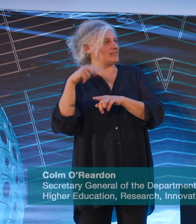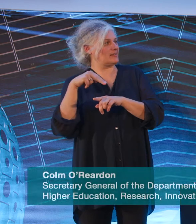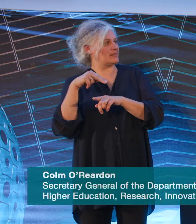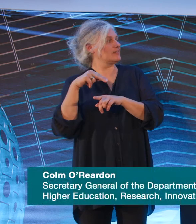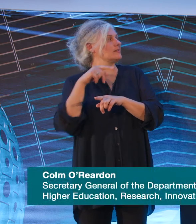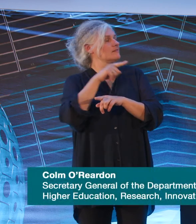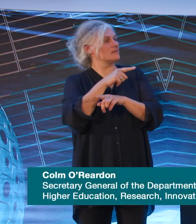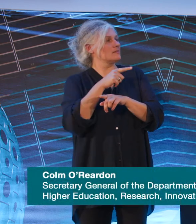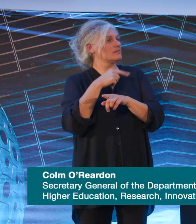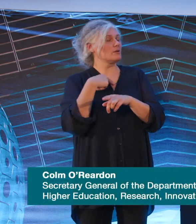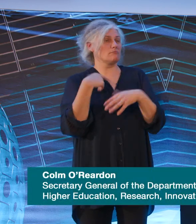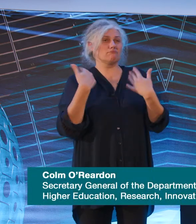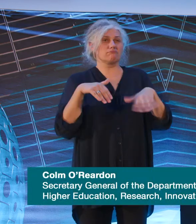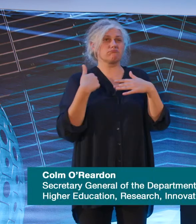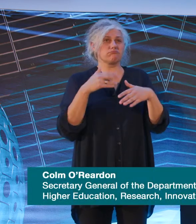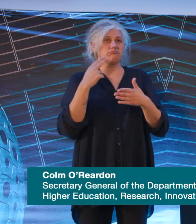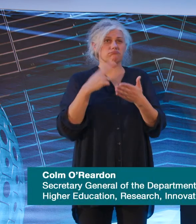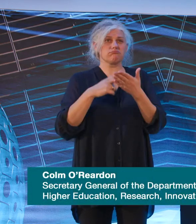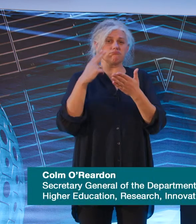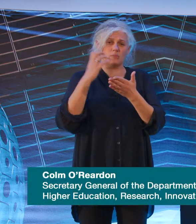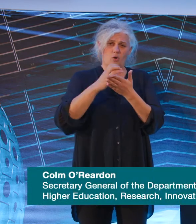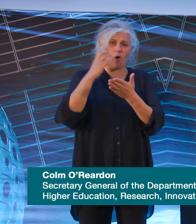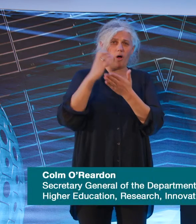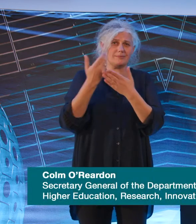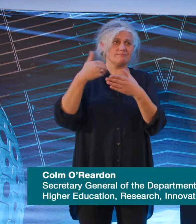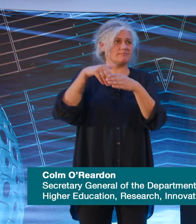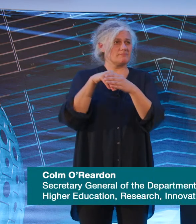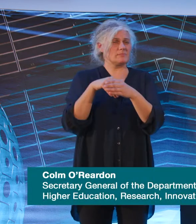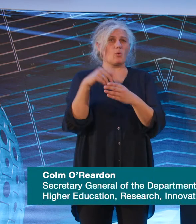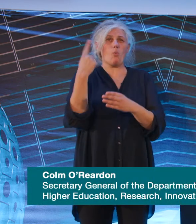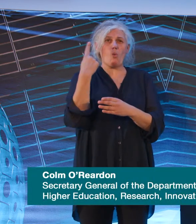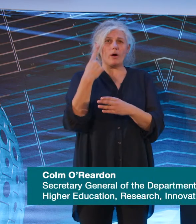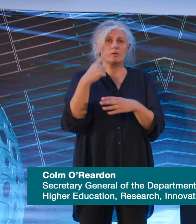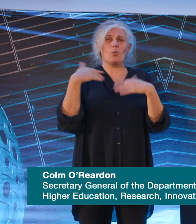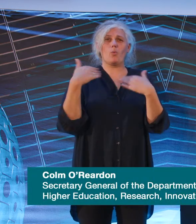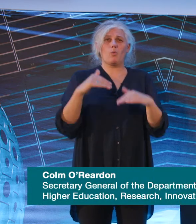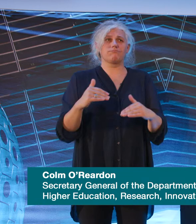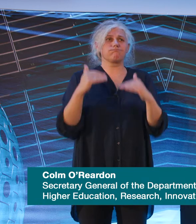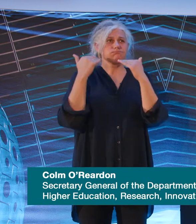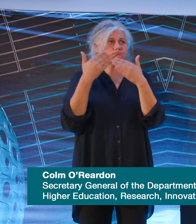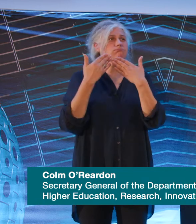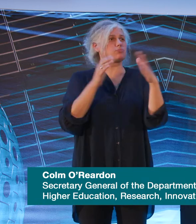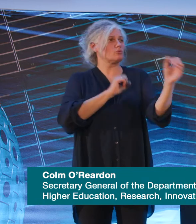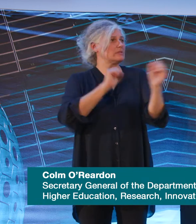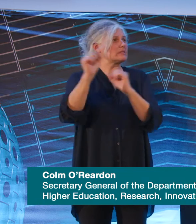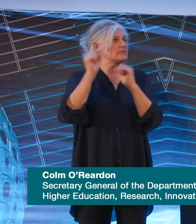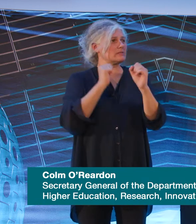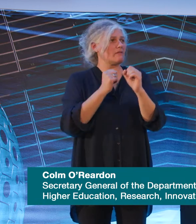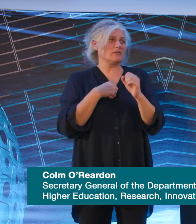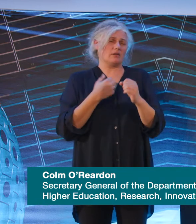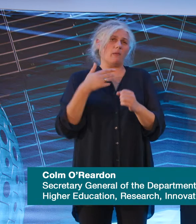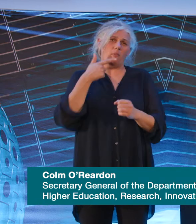is, I believe, a graduate of the college, and certainly one of the finest public servants you could ever hope to meet.